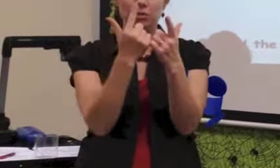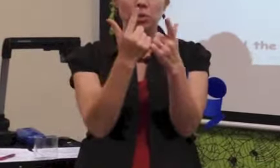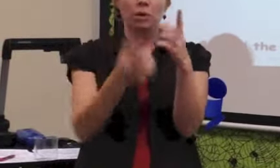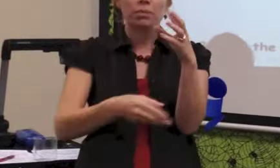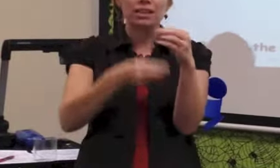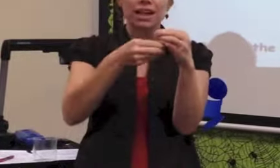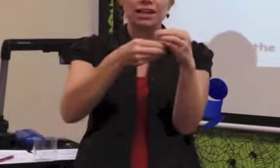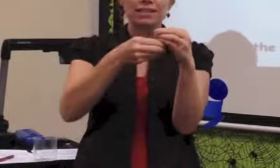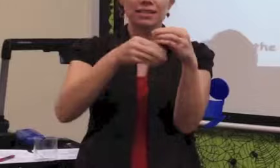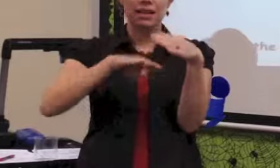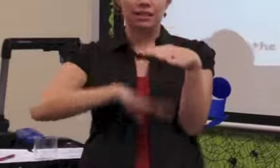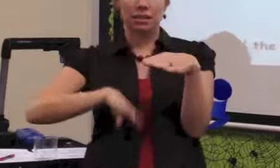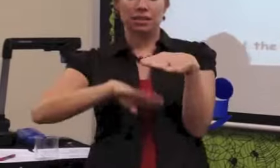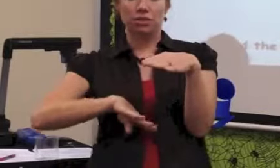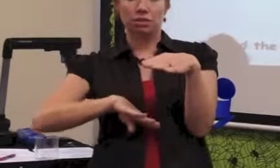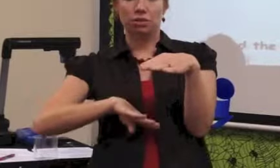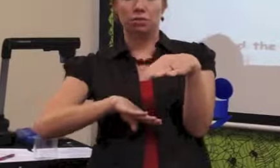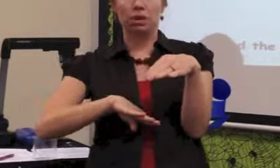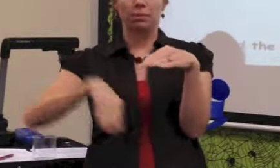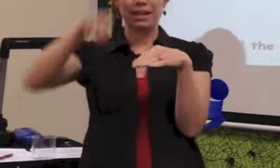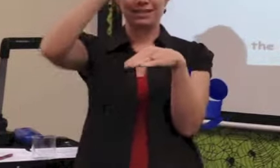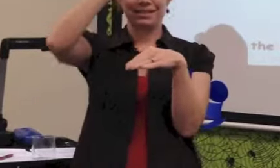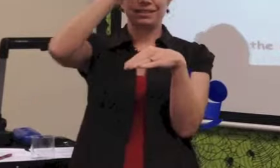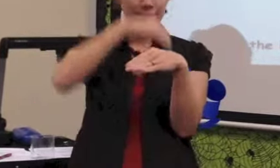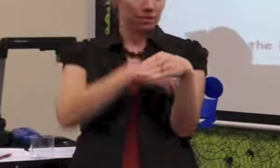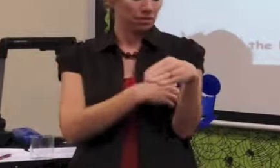lateral plus the two bases.